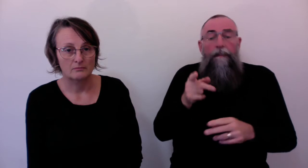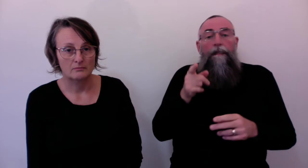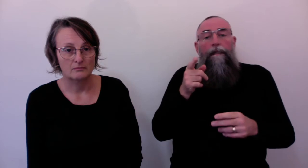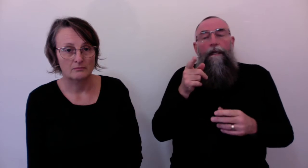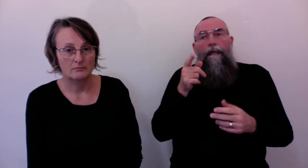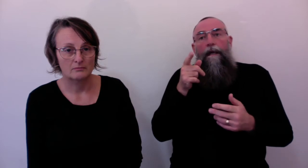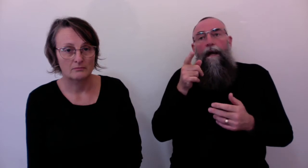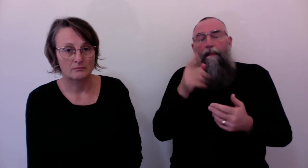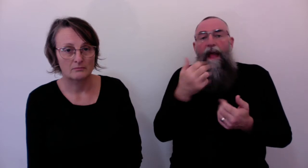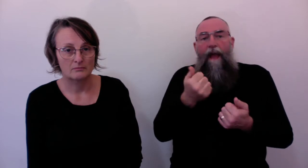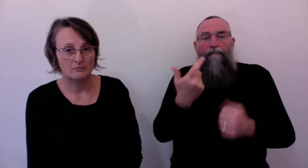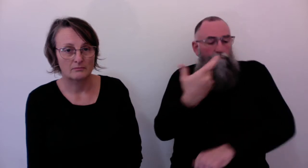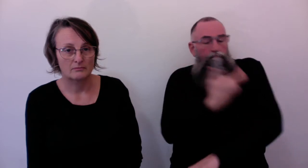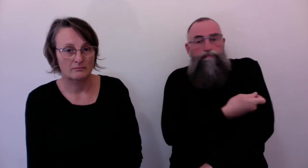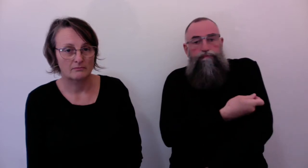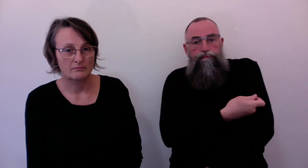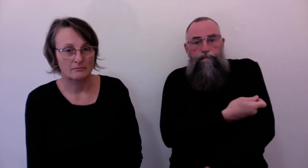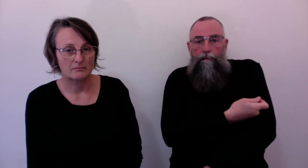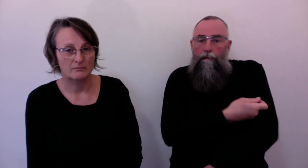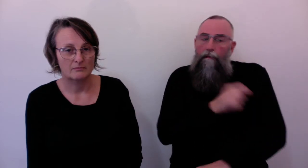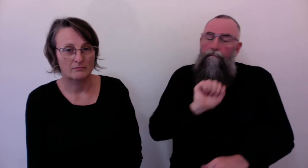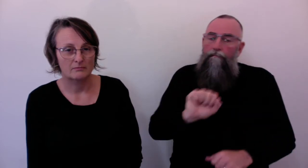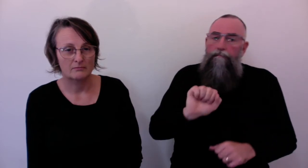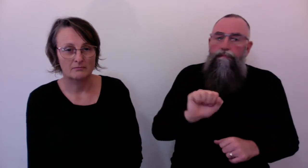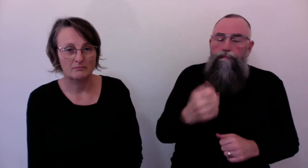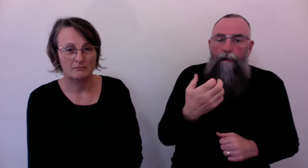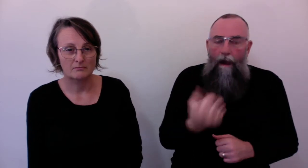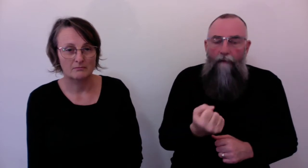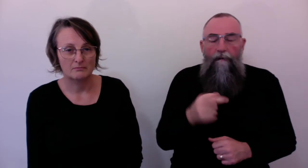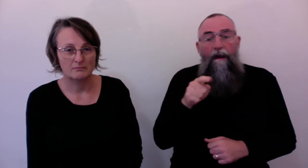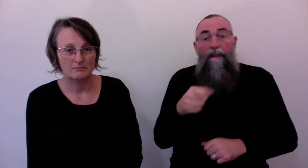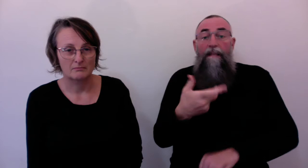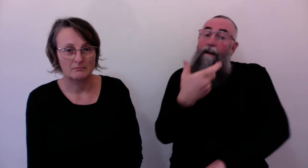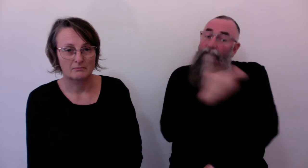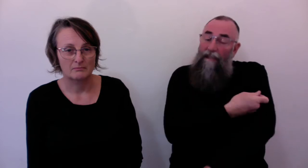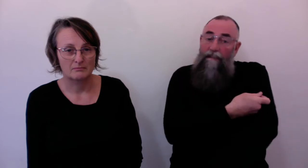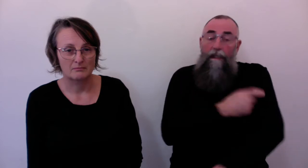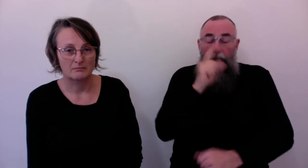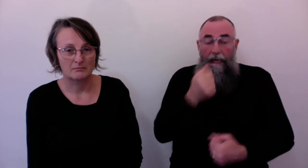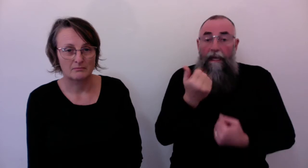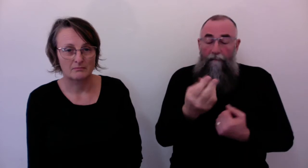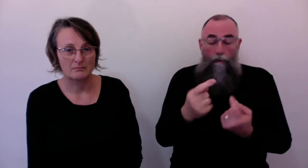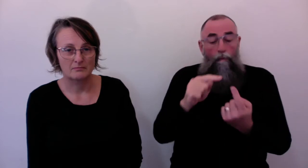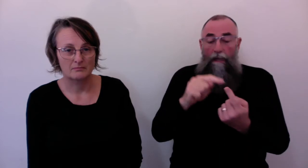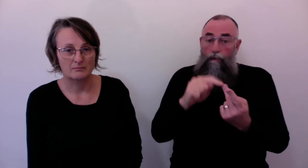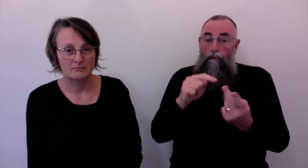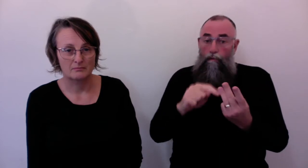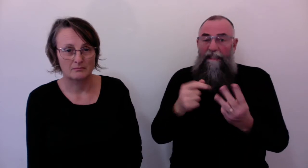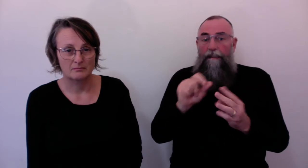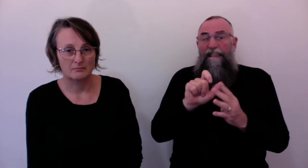certain vaccine actually would give you a disability. And yeah,